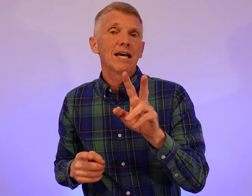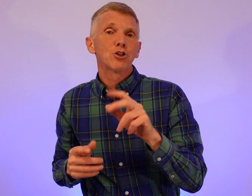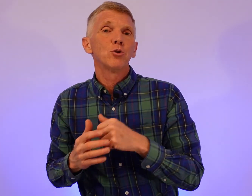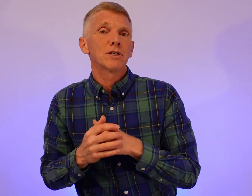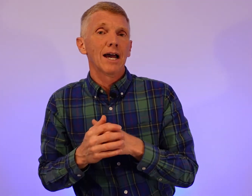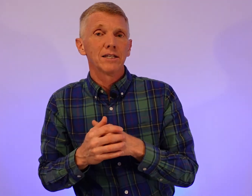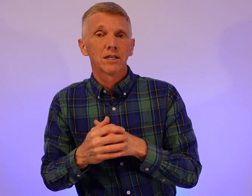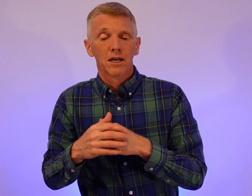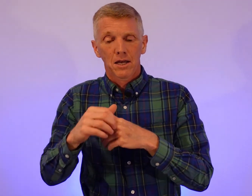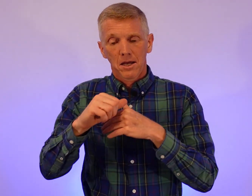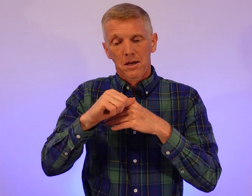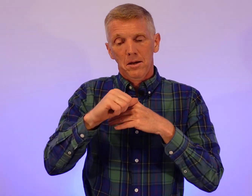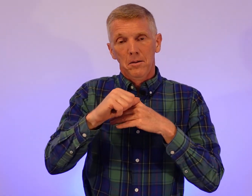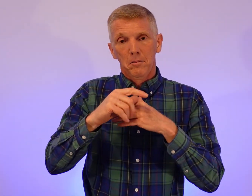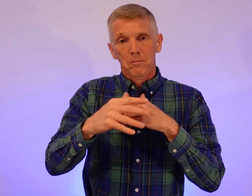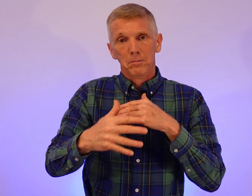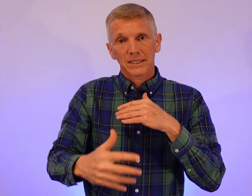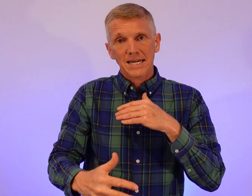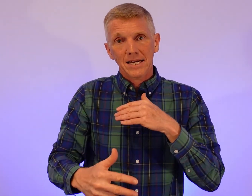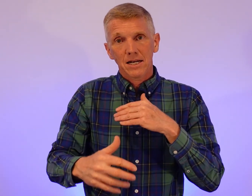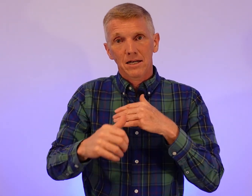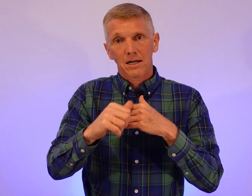two signs. Bleed,